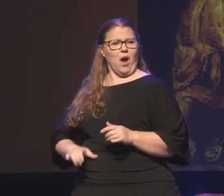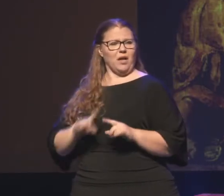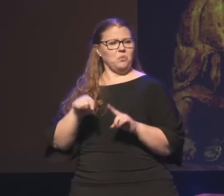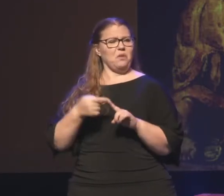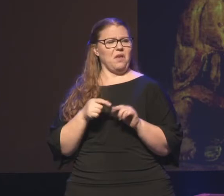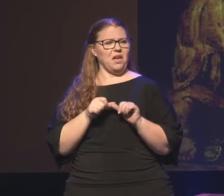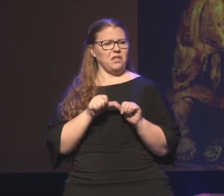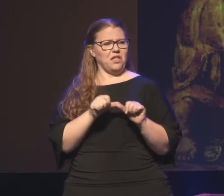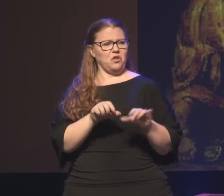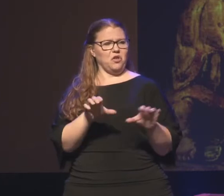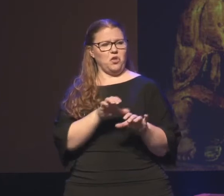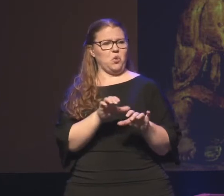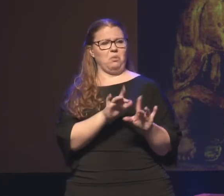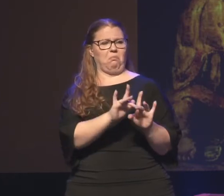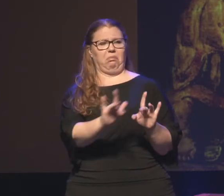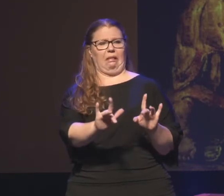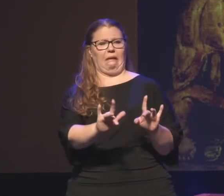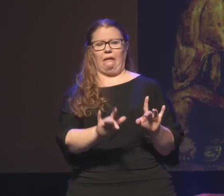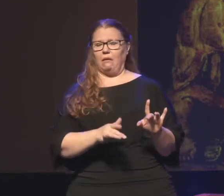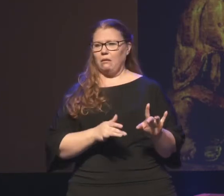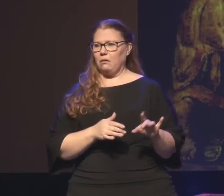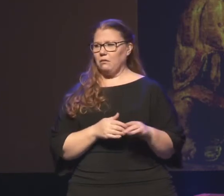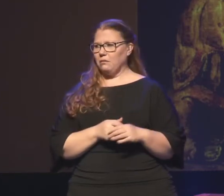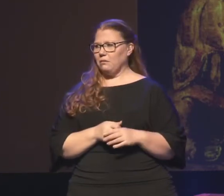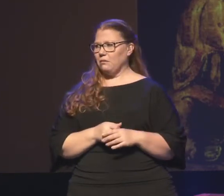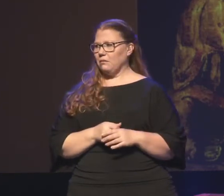continue to do fill in the blank, that?